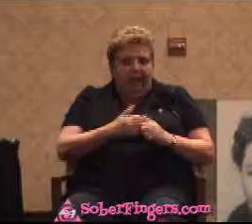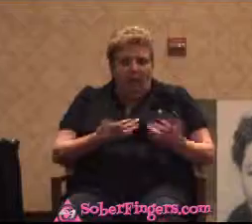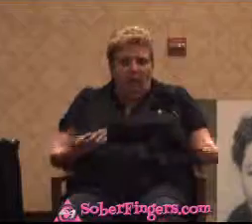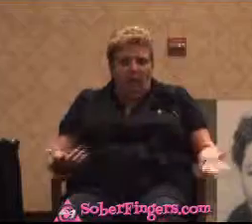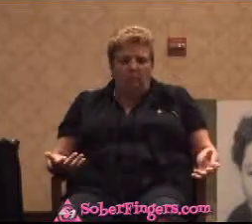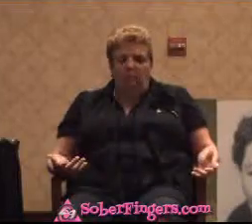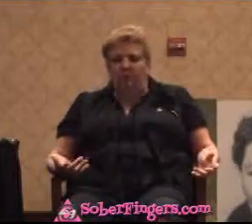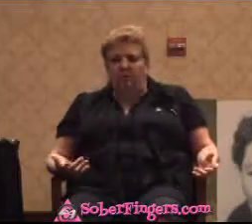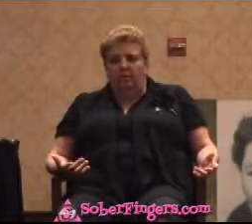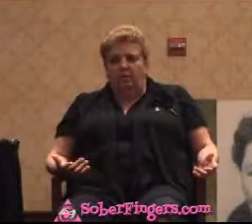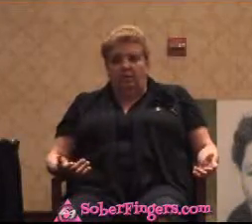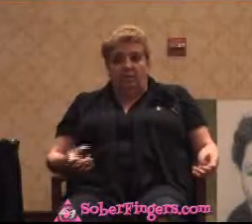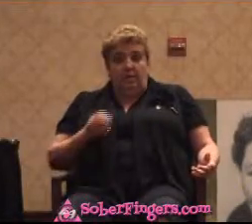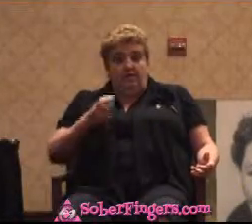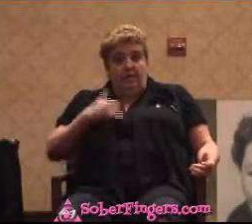If you got parents like mine,